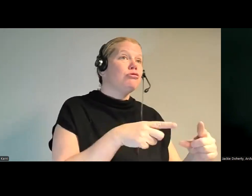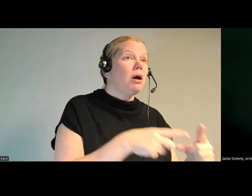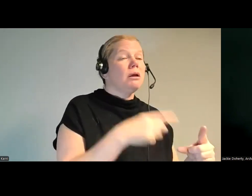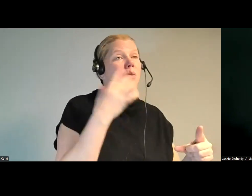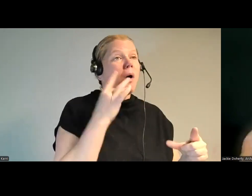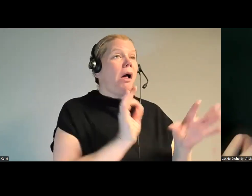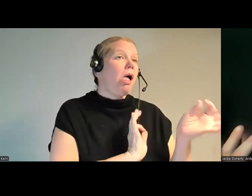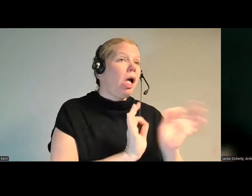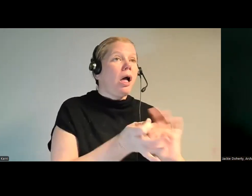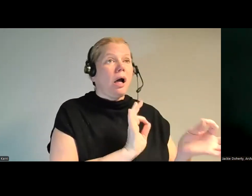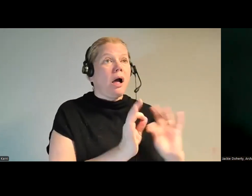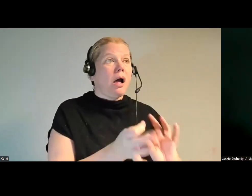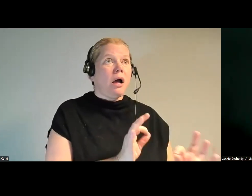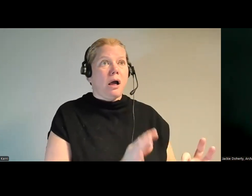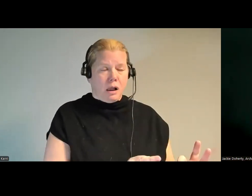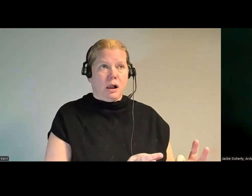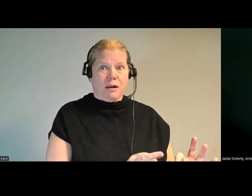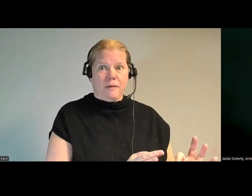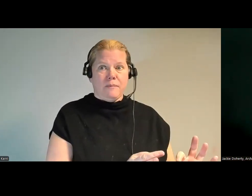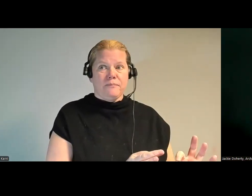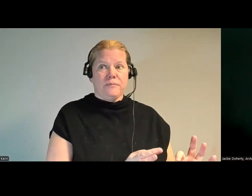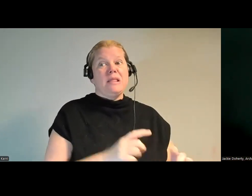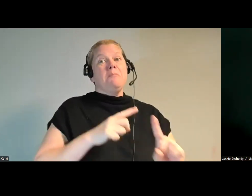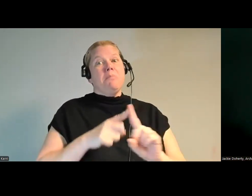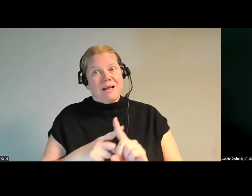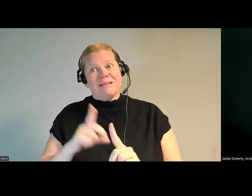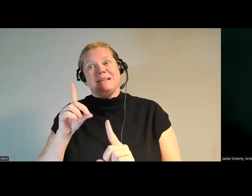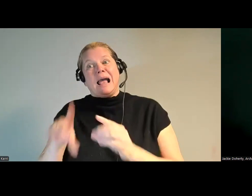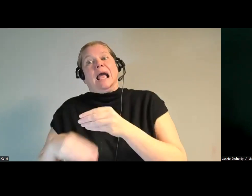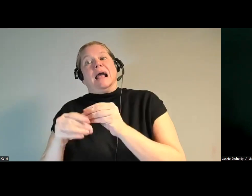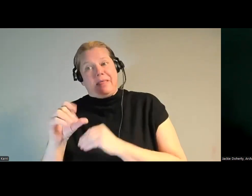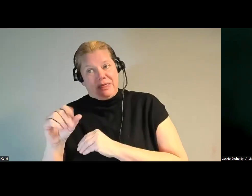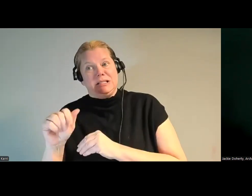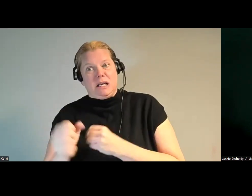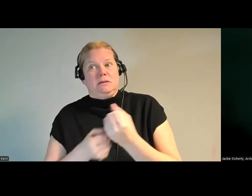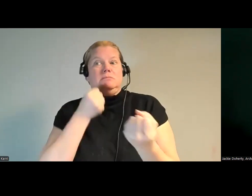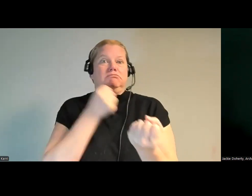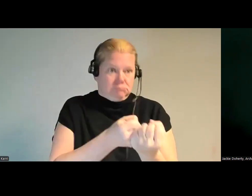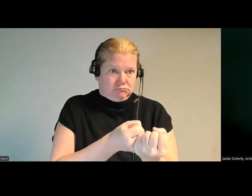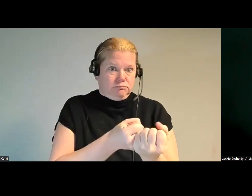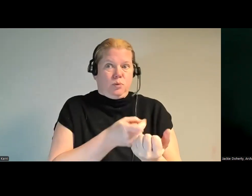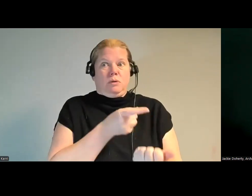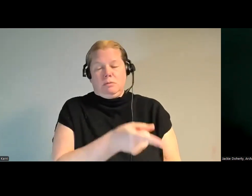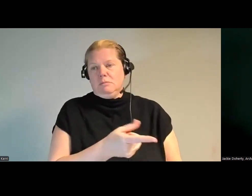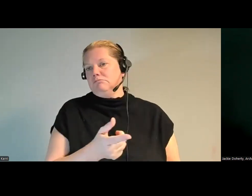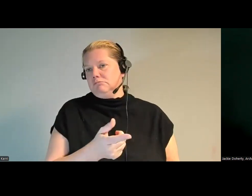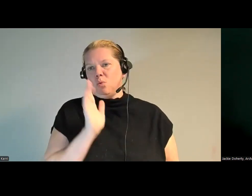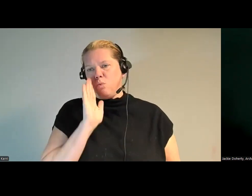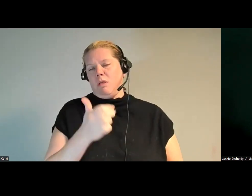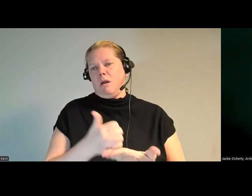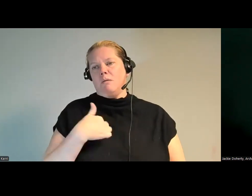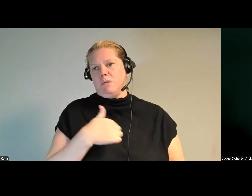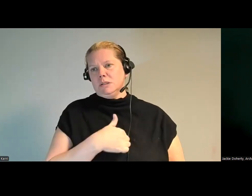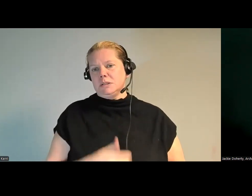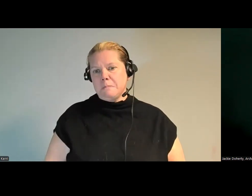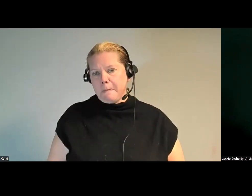So to use data to back up our stories, we think will be a very powerful tool for us going forward. And so I think